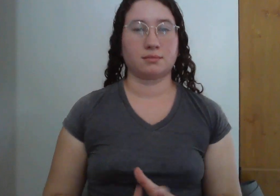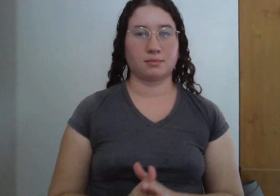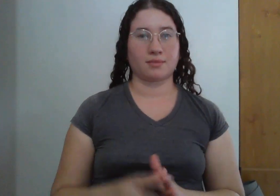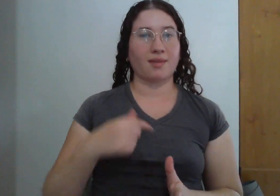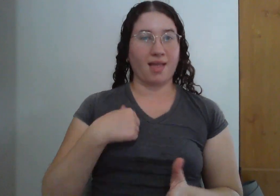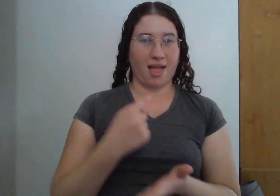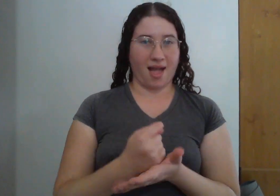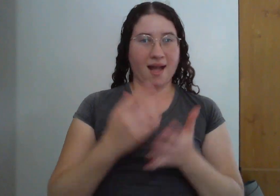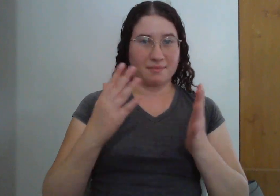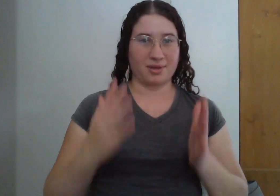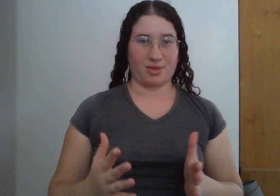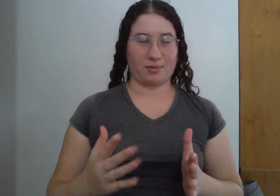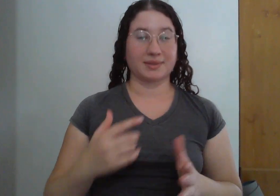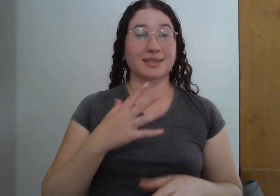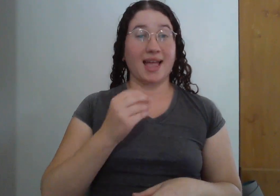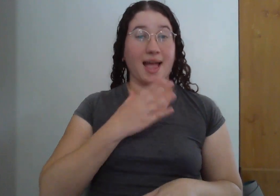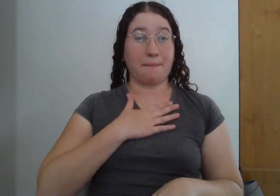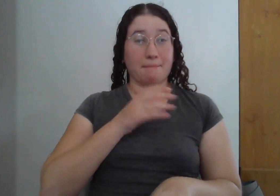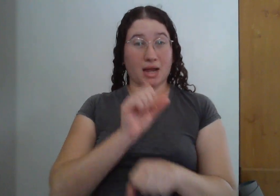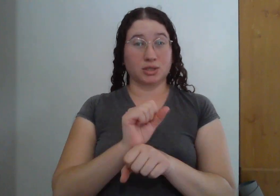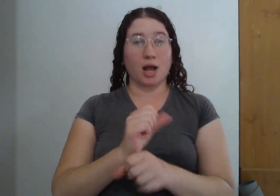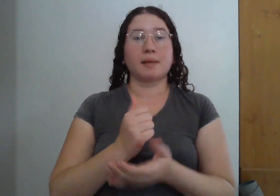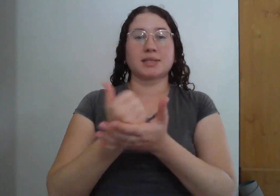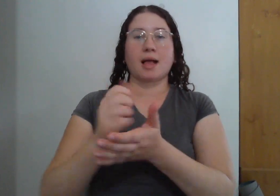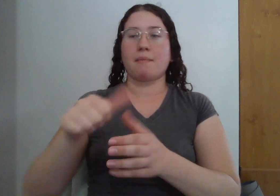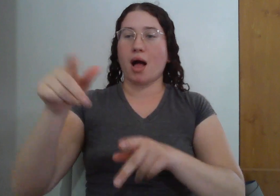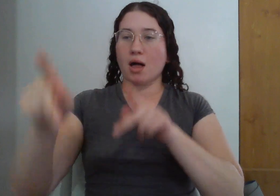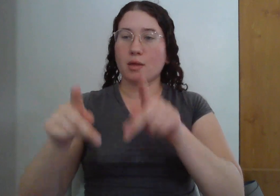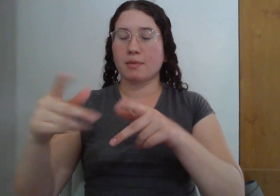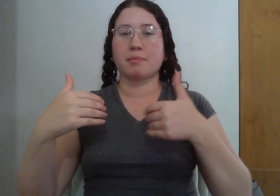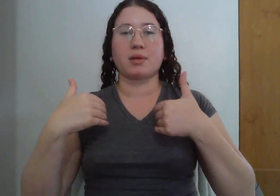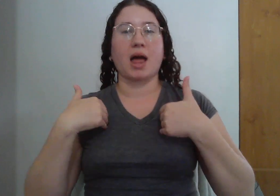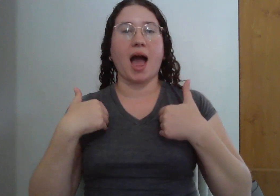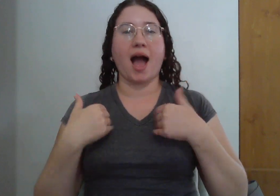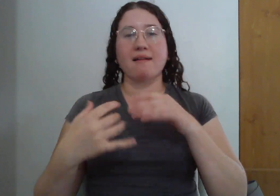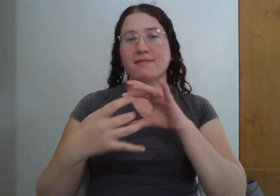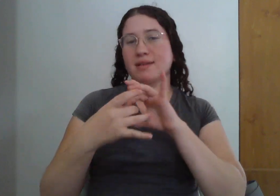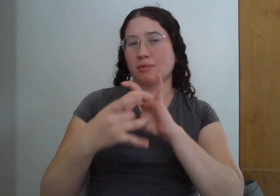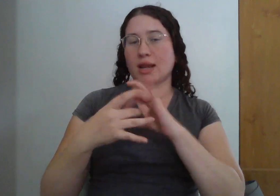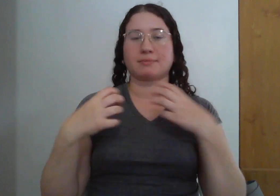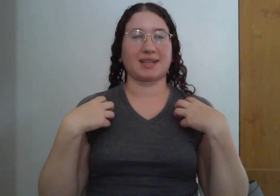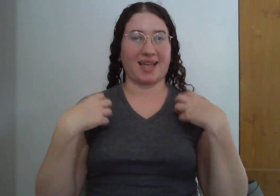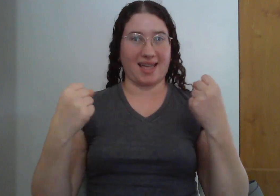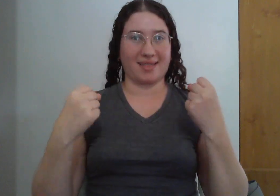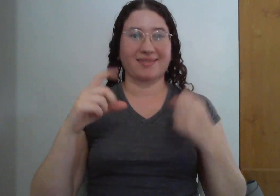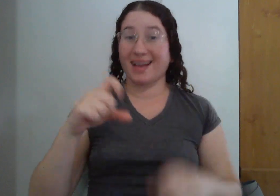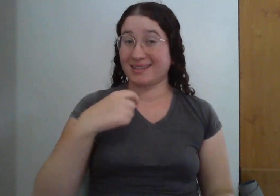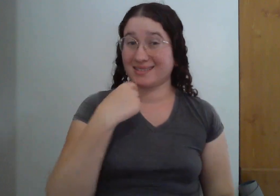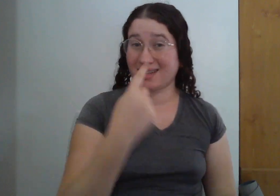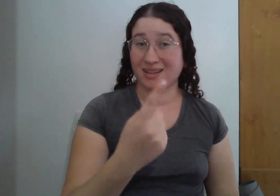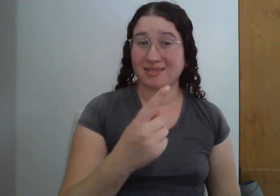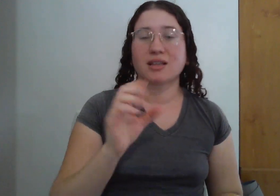I'm a therapist whose job it is to help people create healthier relationships. And let me tell you, it can be really hard to